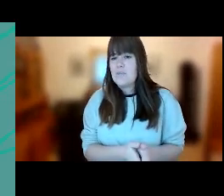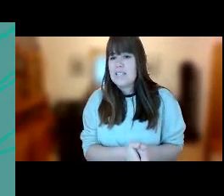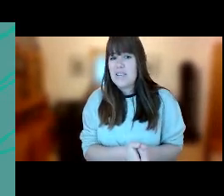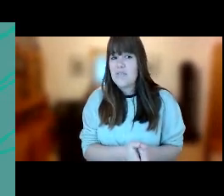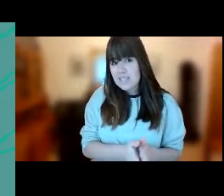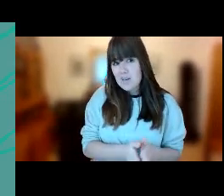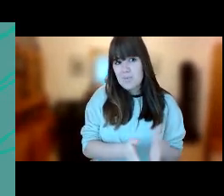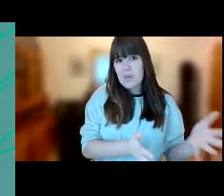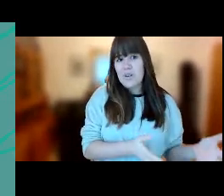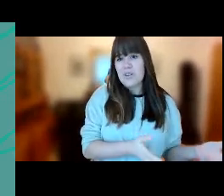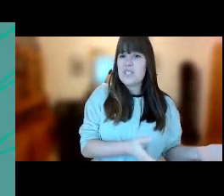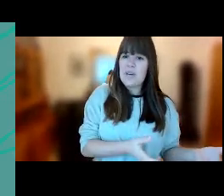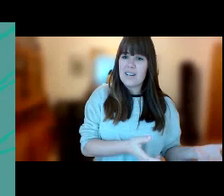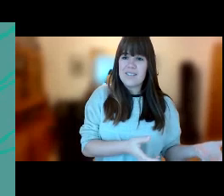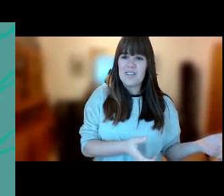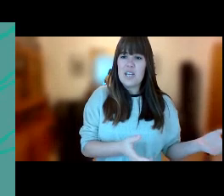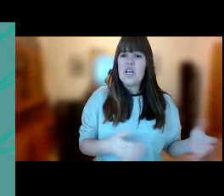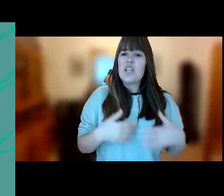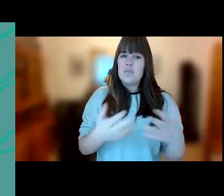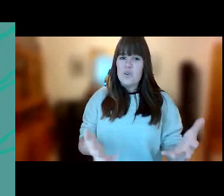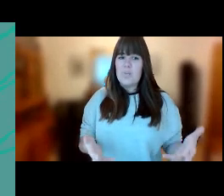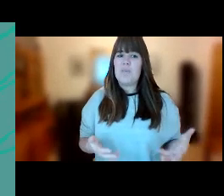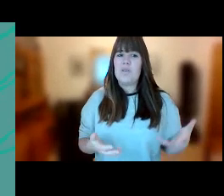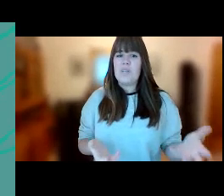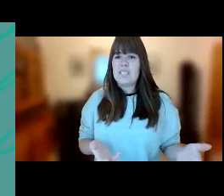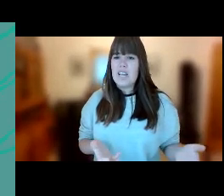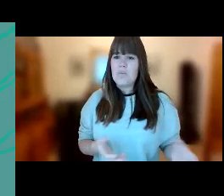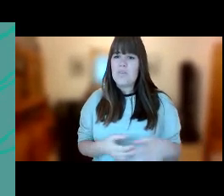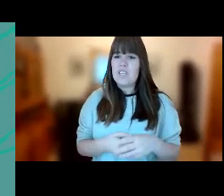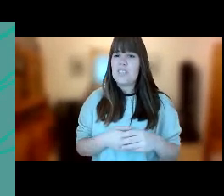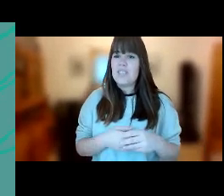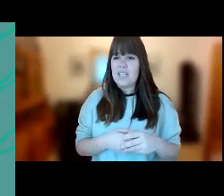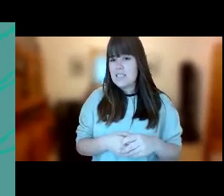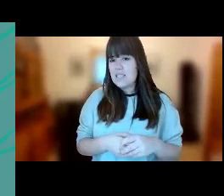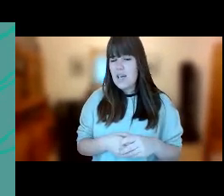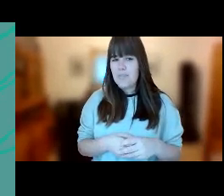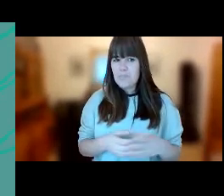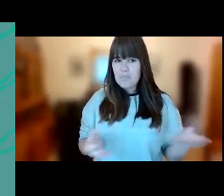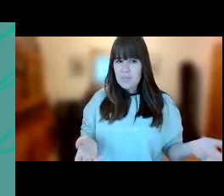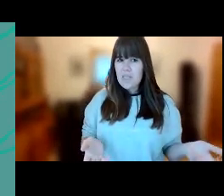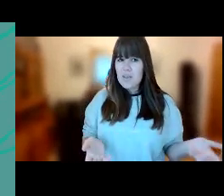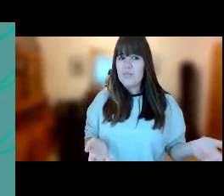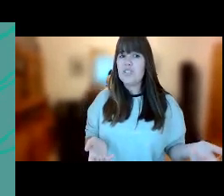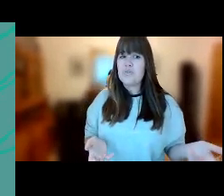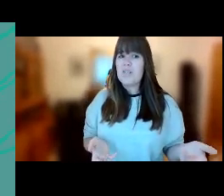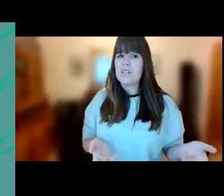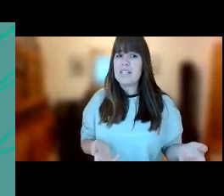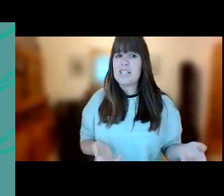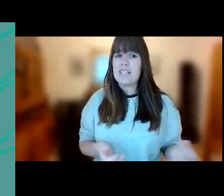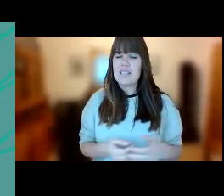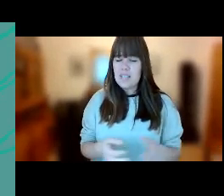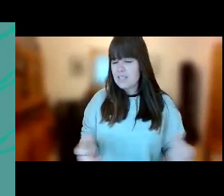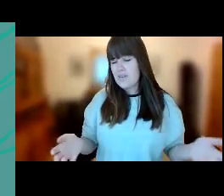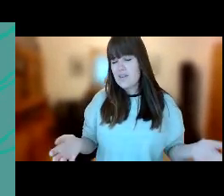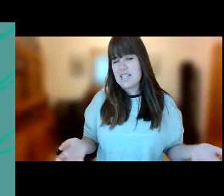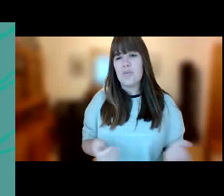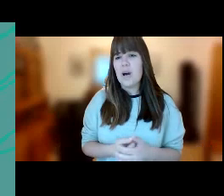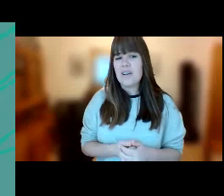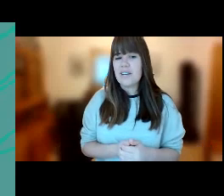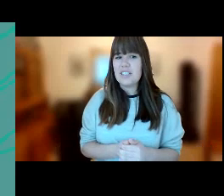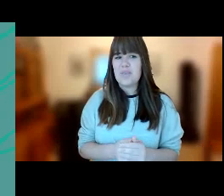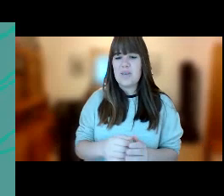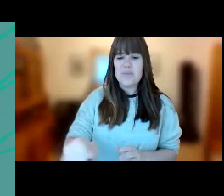learning disability, for example, who uses Makaton. The more people that we're signing with and using these visual references, it's going